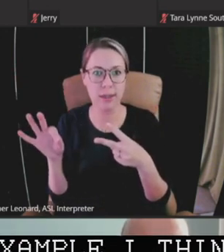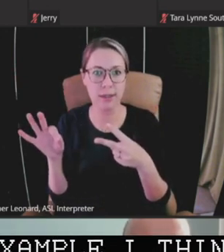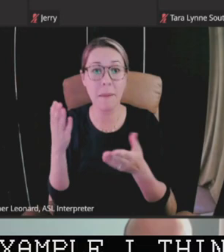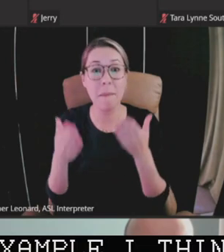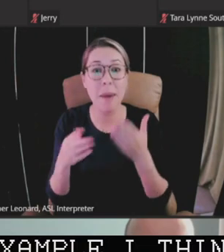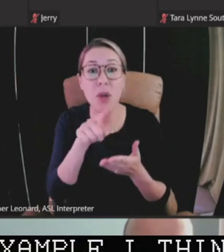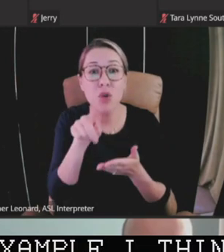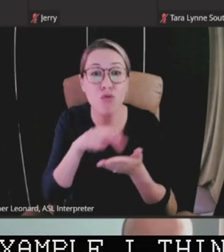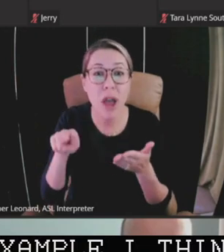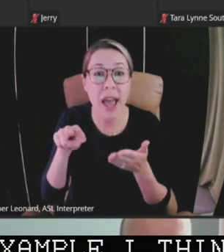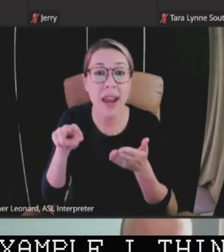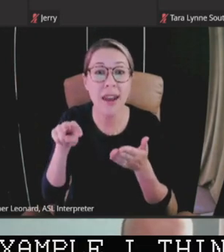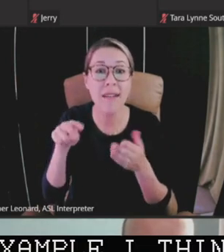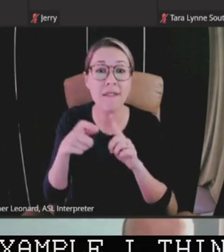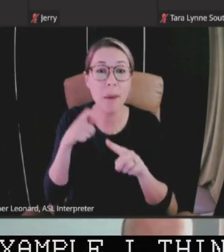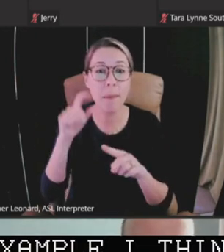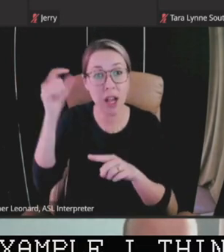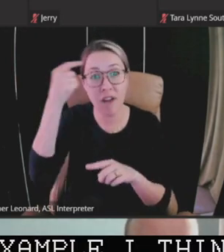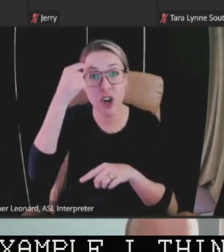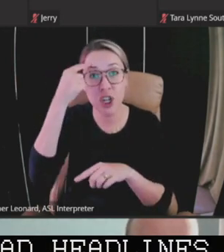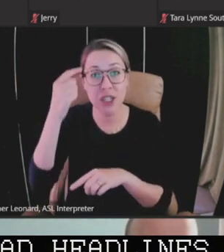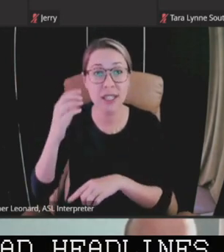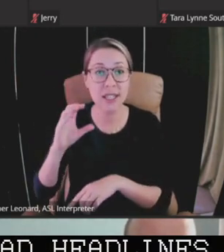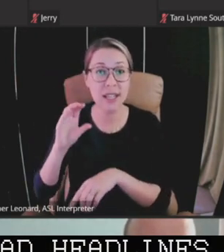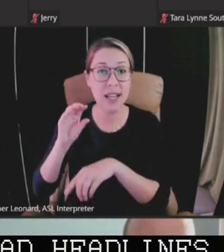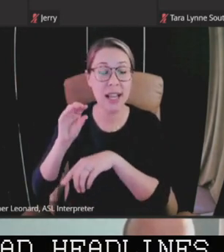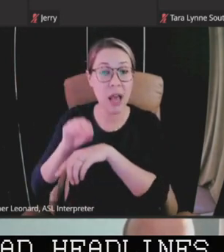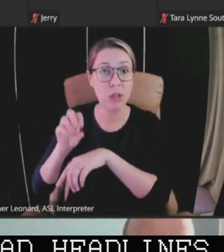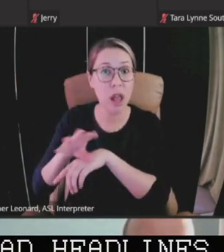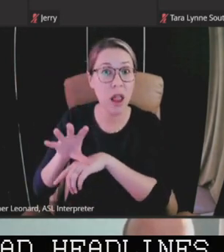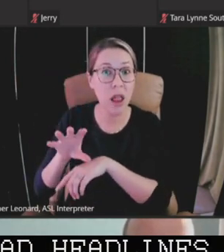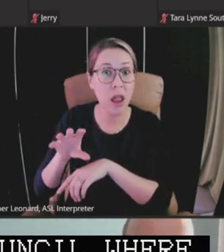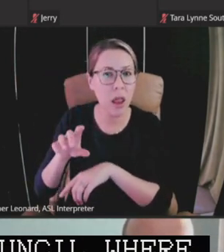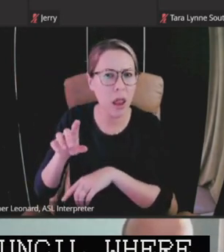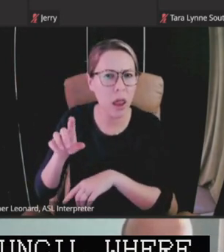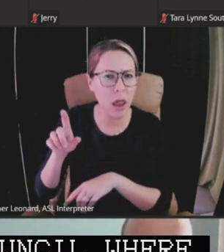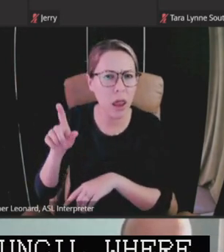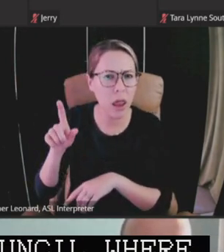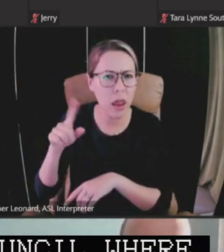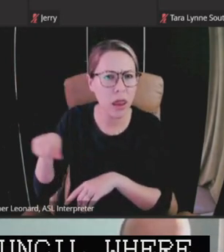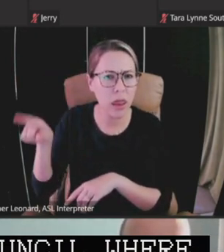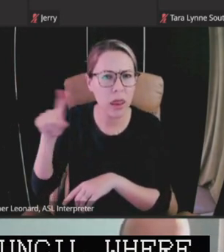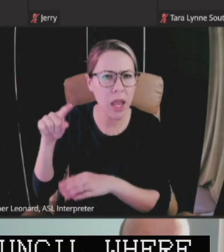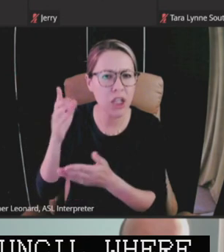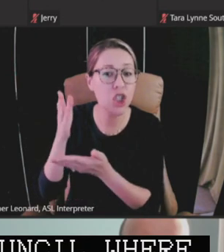Governor's Council, when they no longer had to, stopped broadcasting their